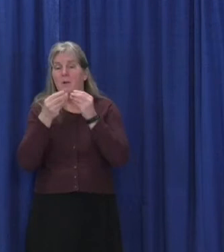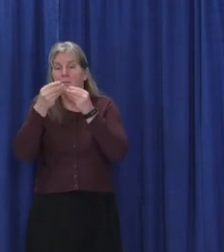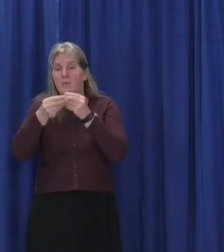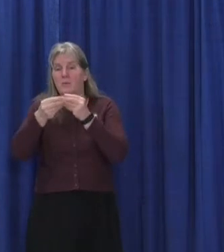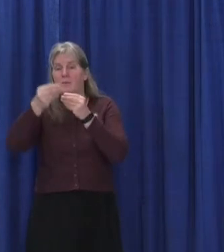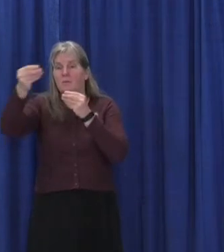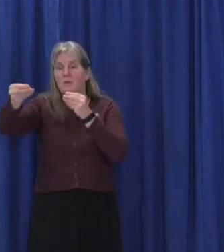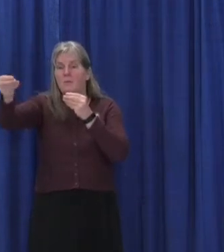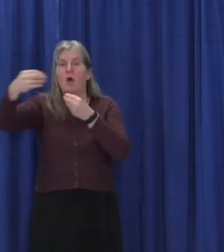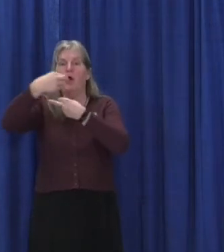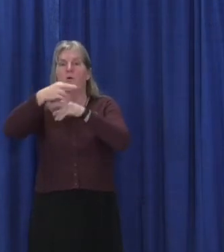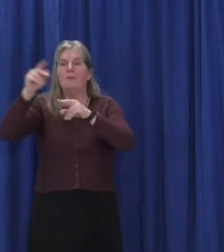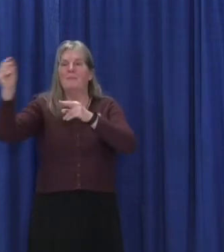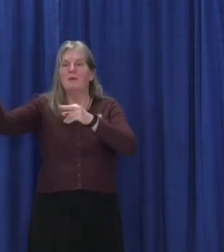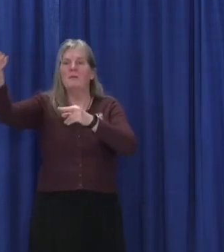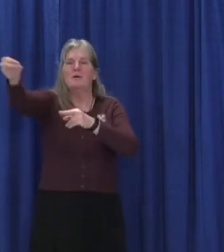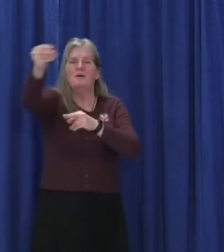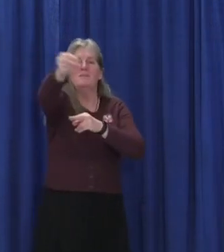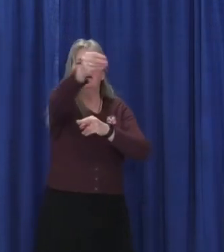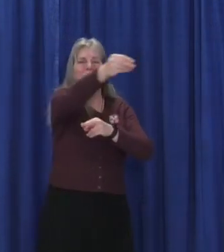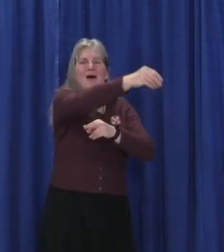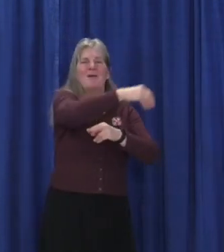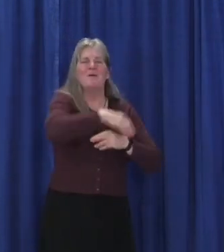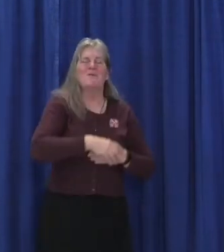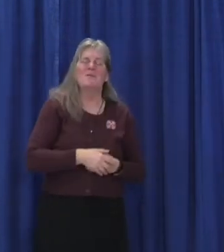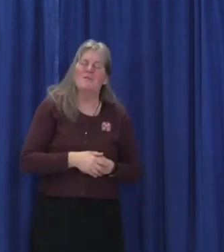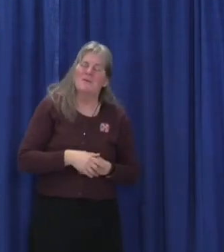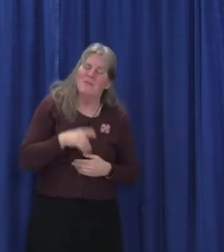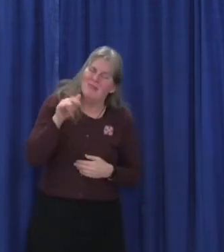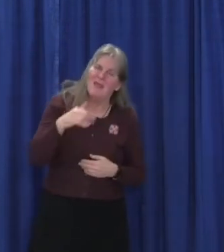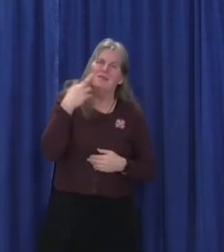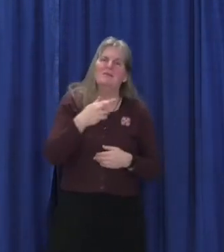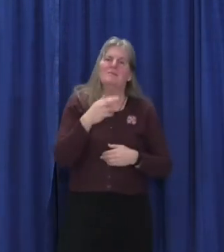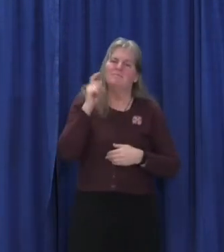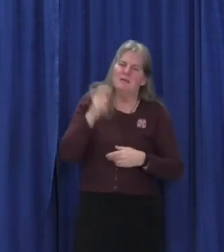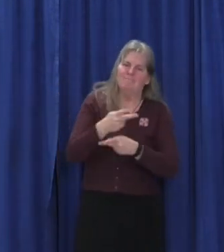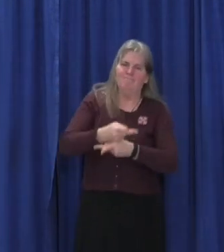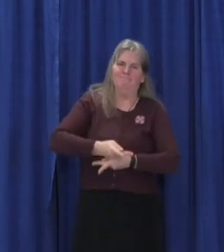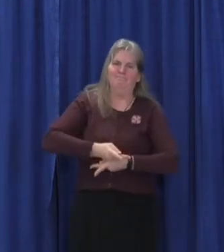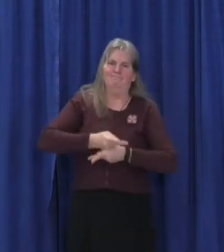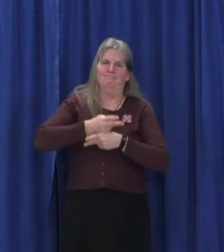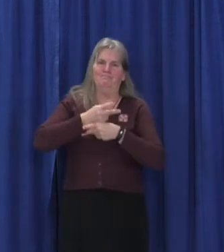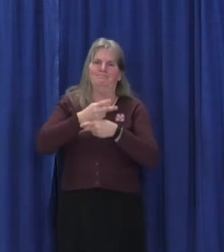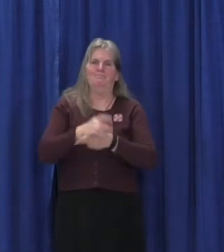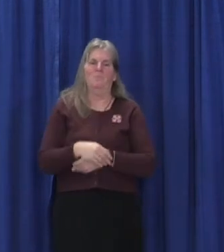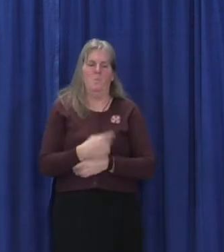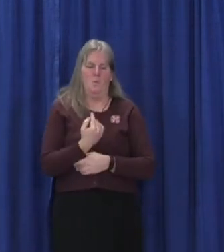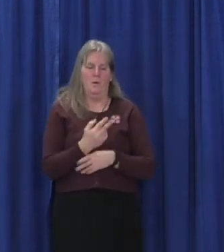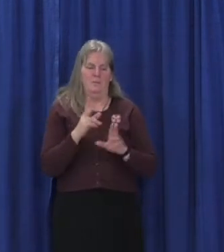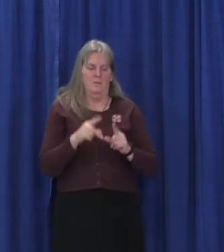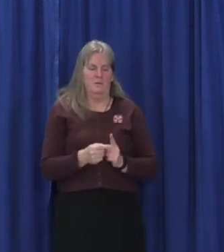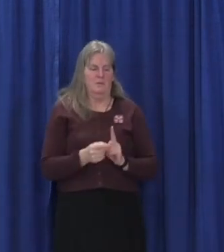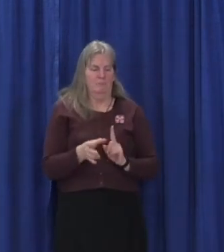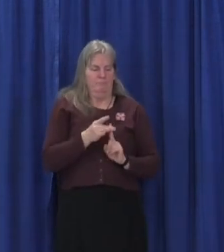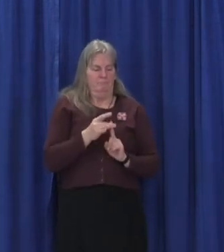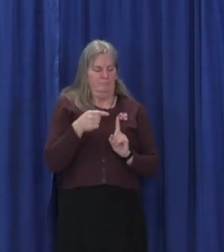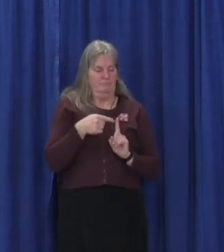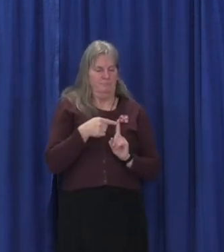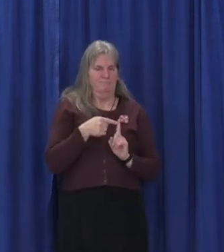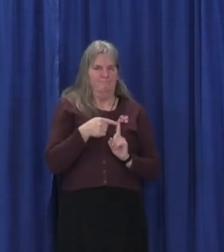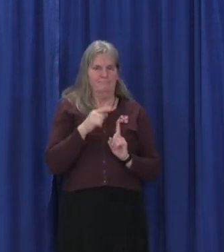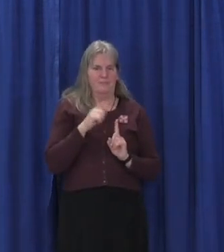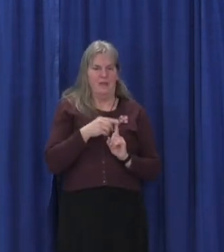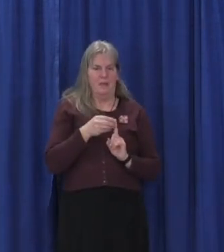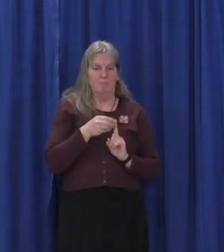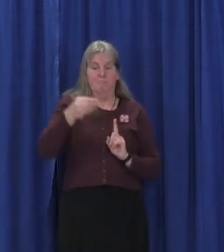in the room. This is why we have to be so careful now, so that a single person cannot infect